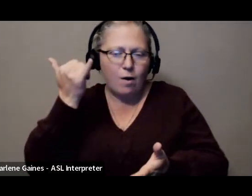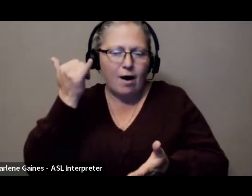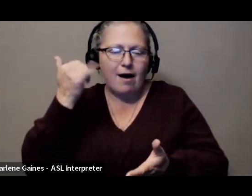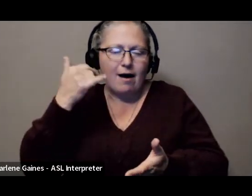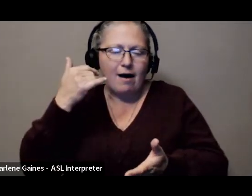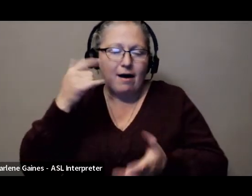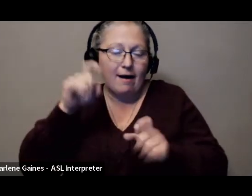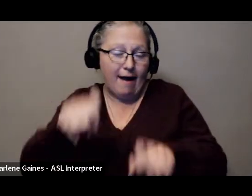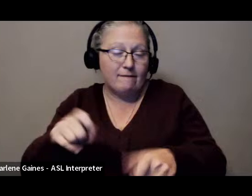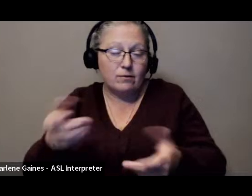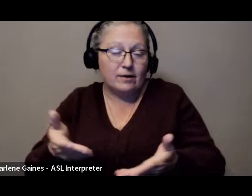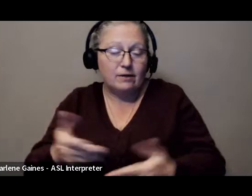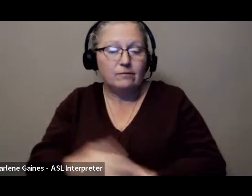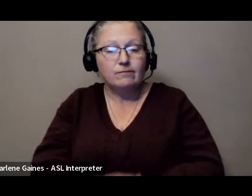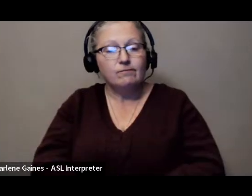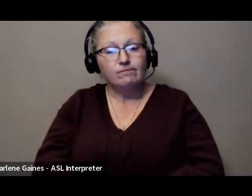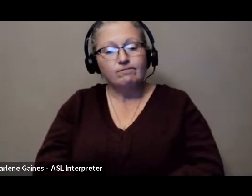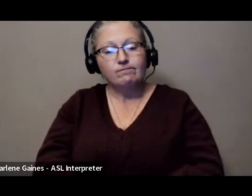be.